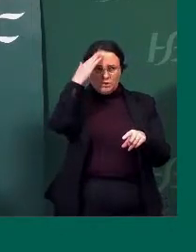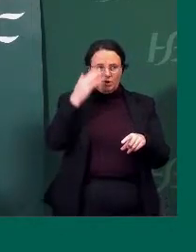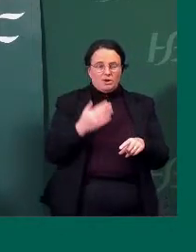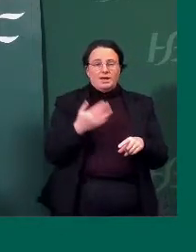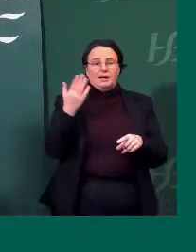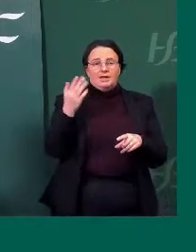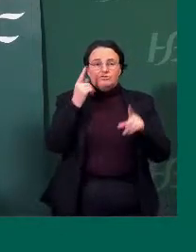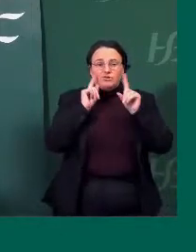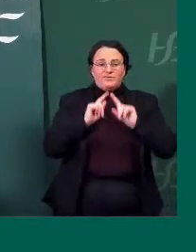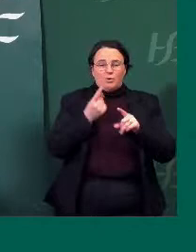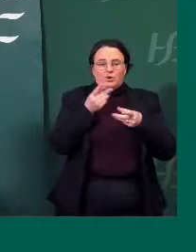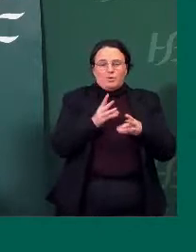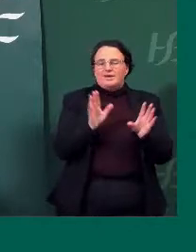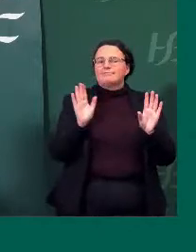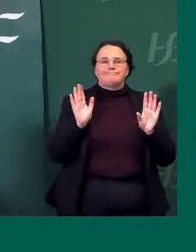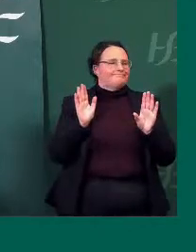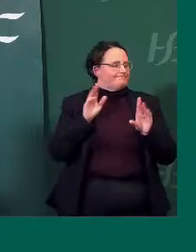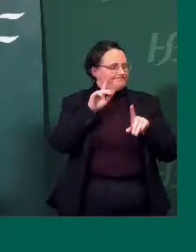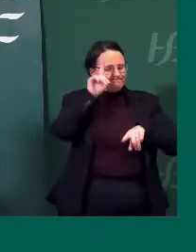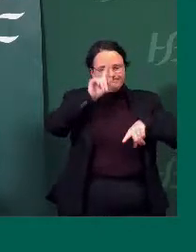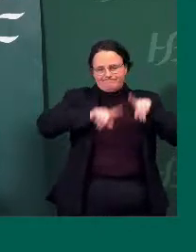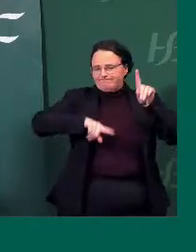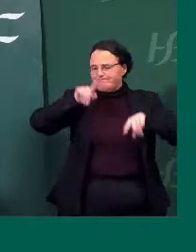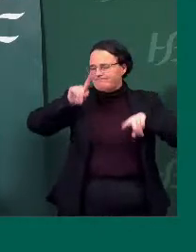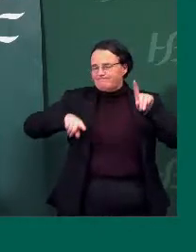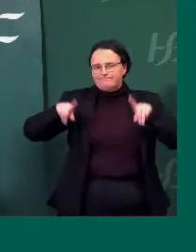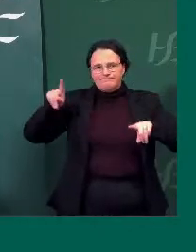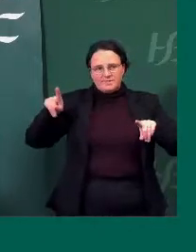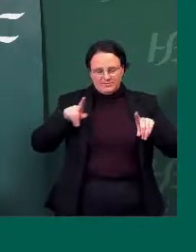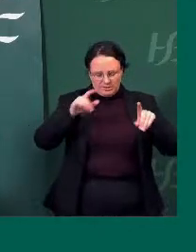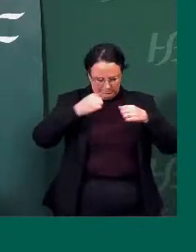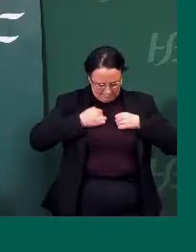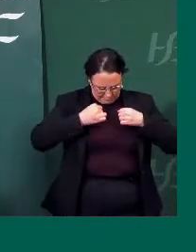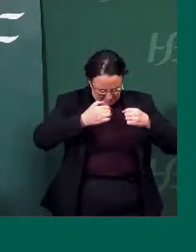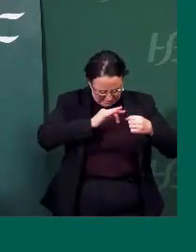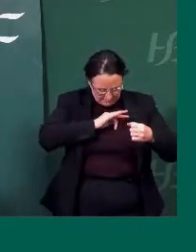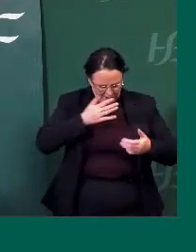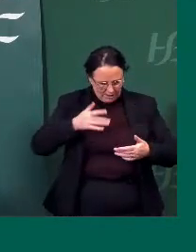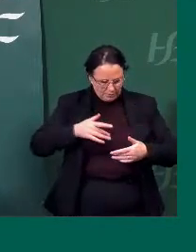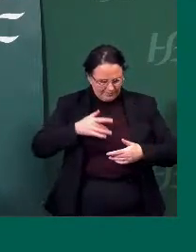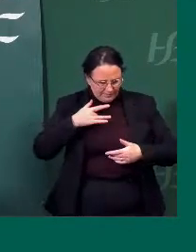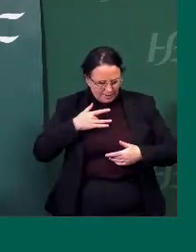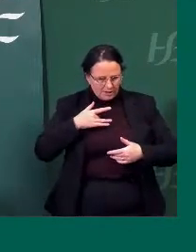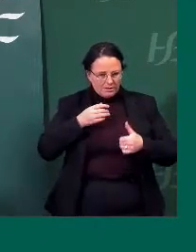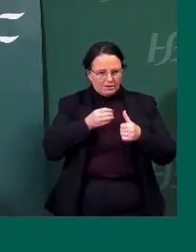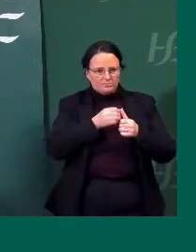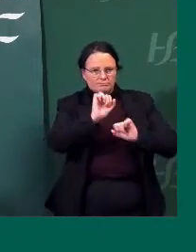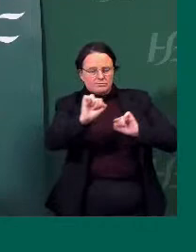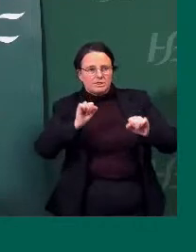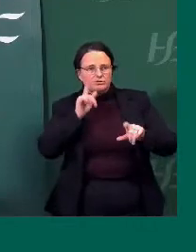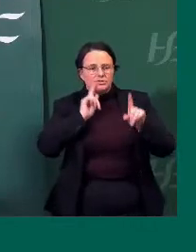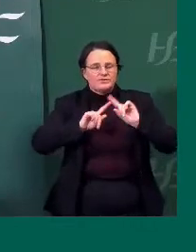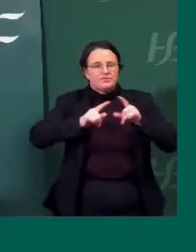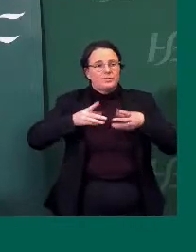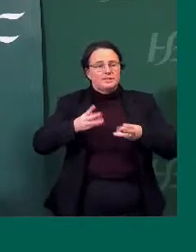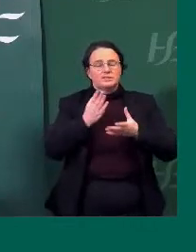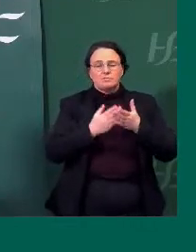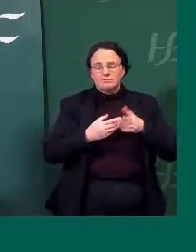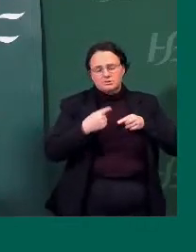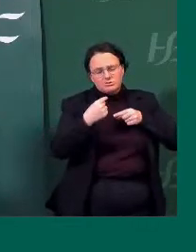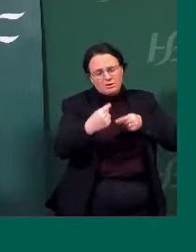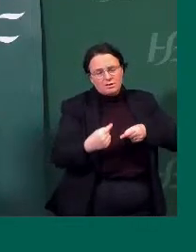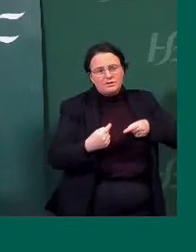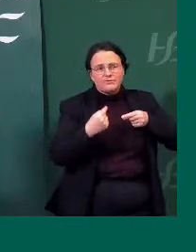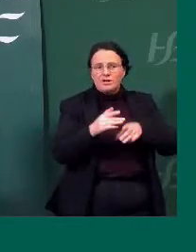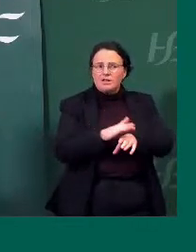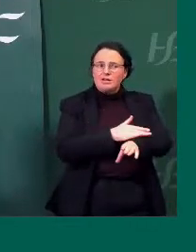one response to grief, and everybody needs to look at how they are. People grieve differently, and some people struggle for long periods of time